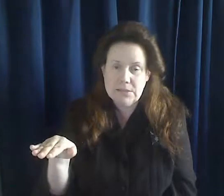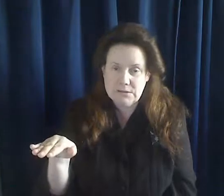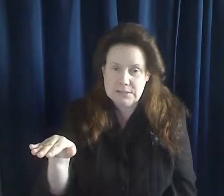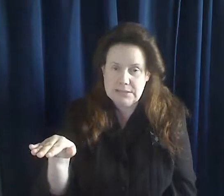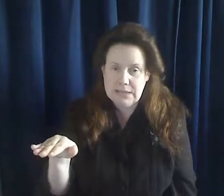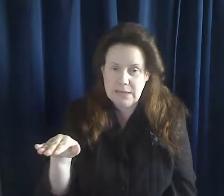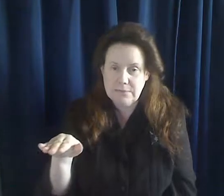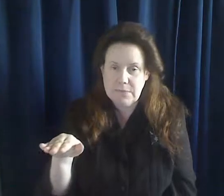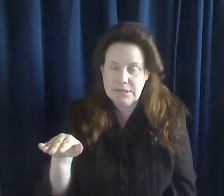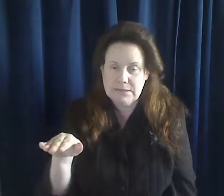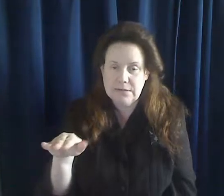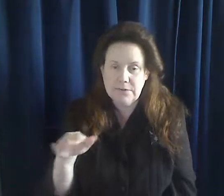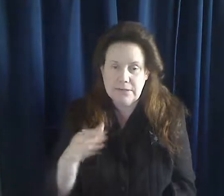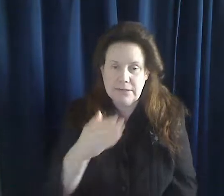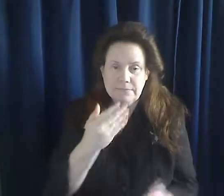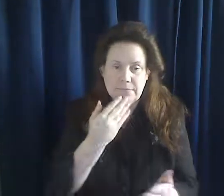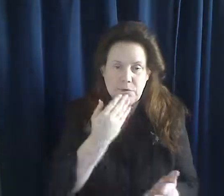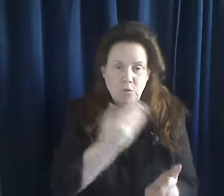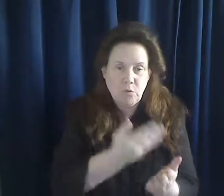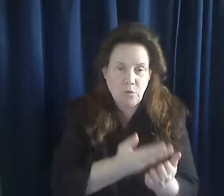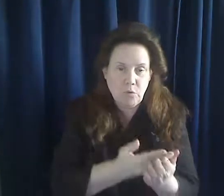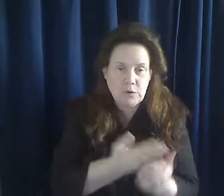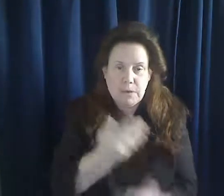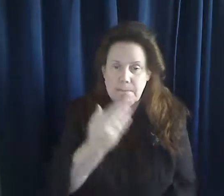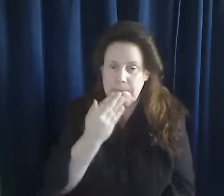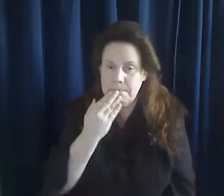Starts the same, ends differently.